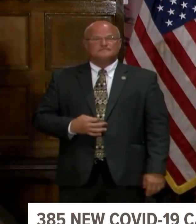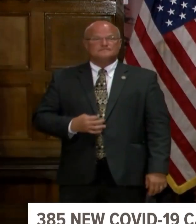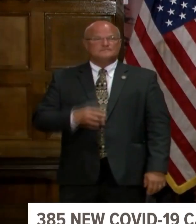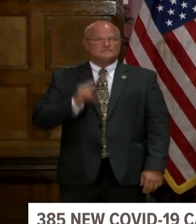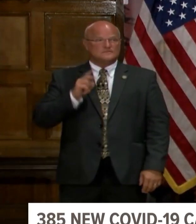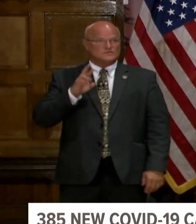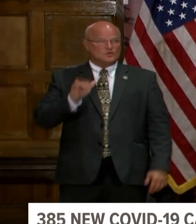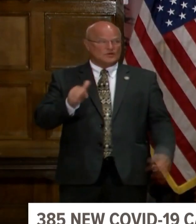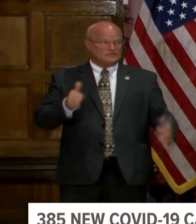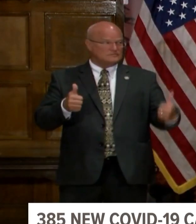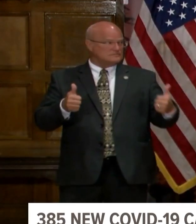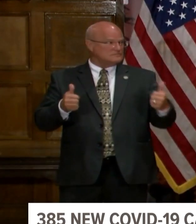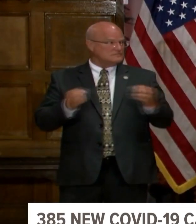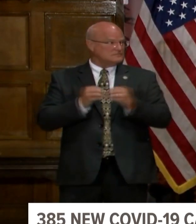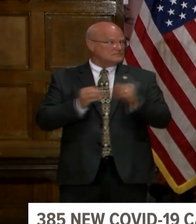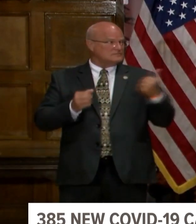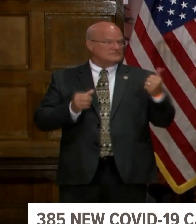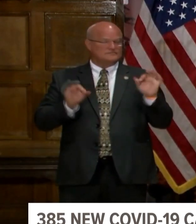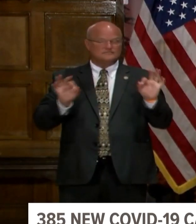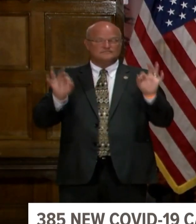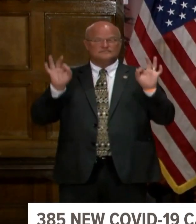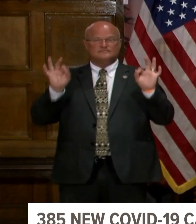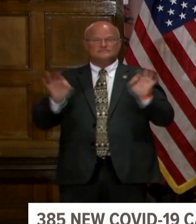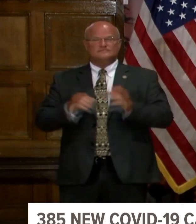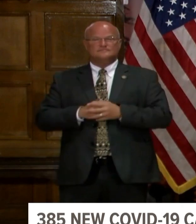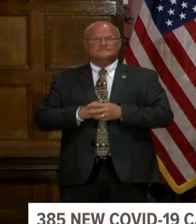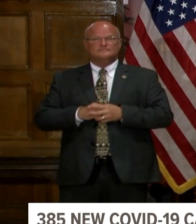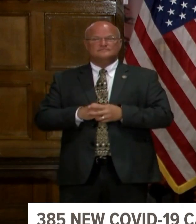Troy, you good, or do you have anything else to? No, all right.